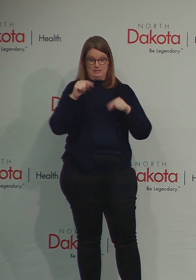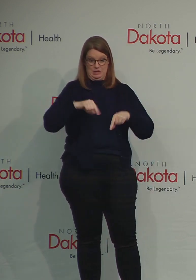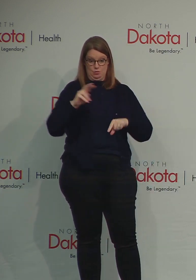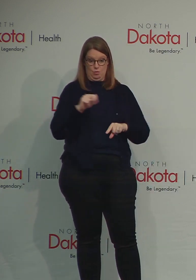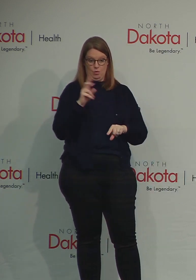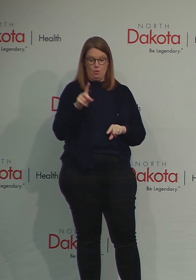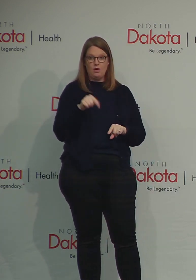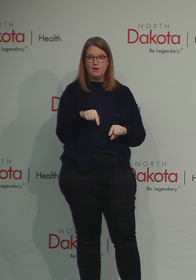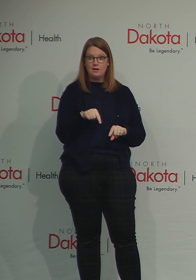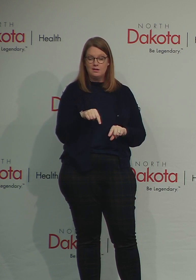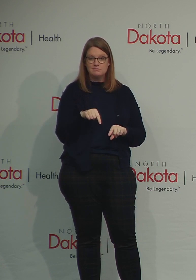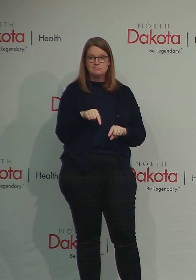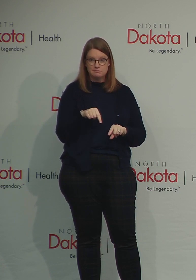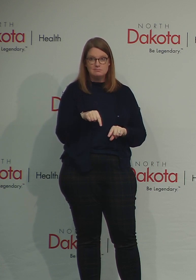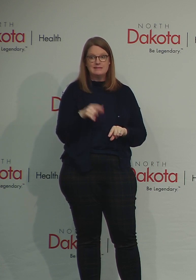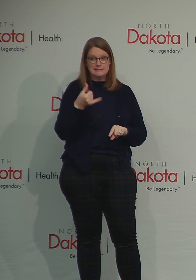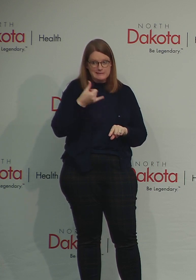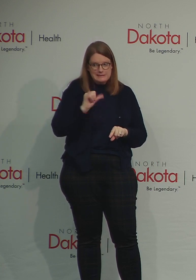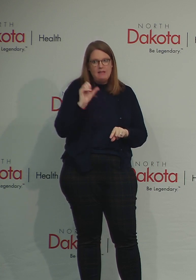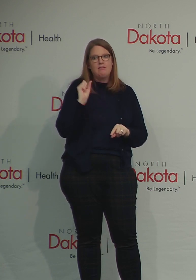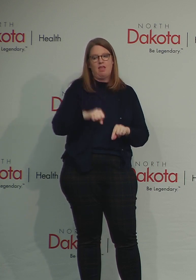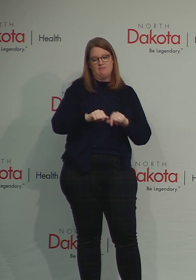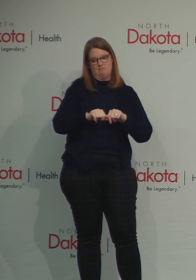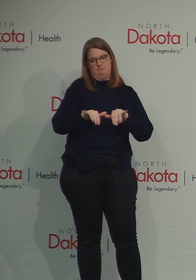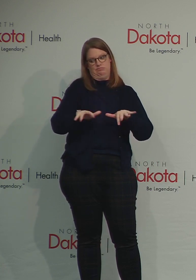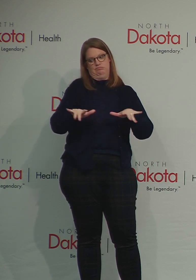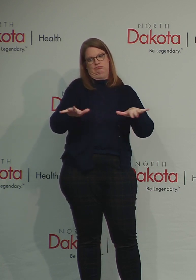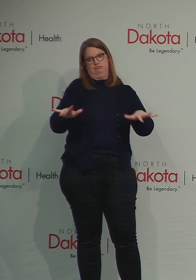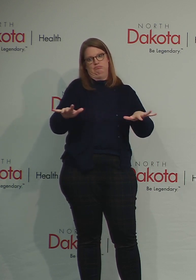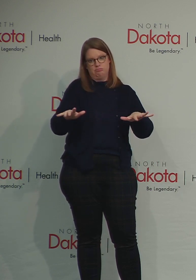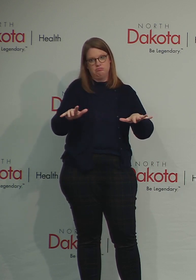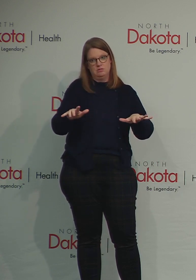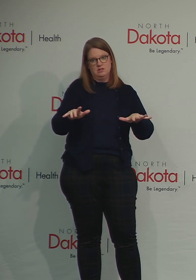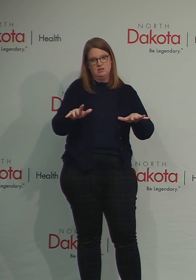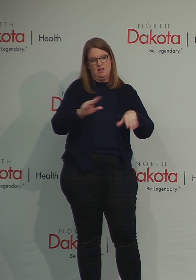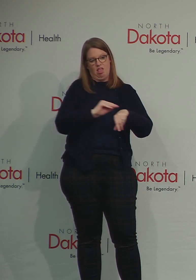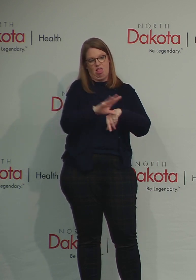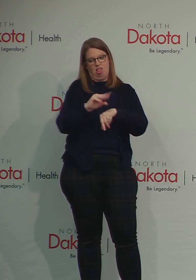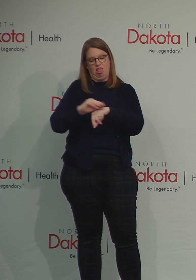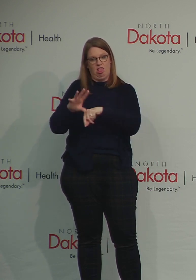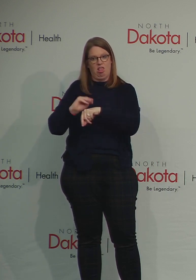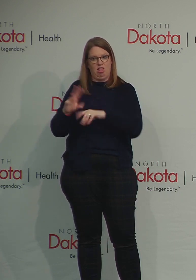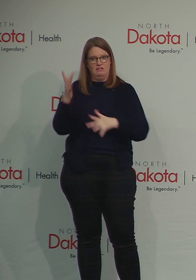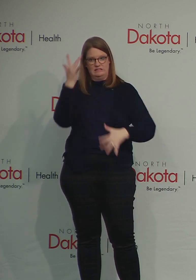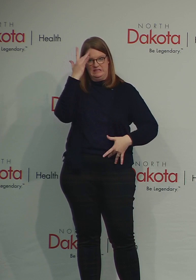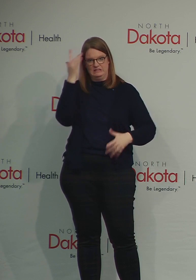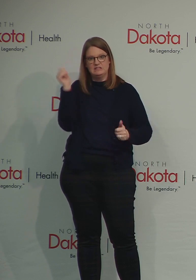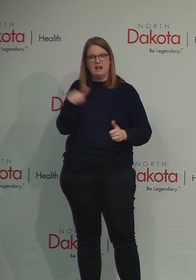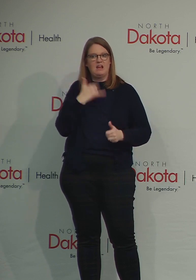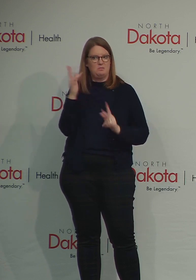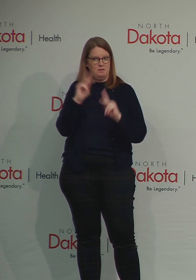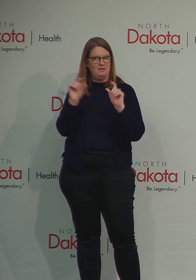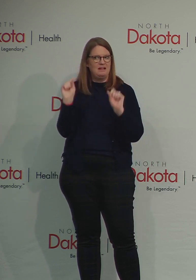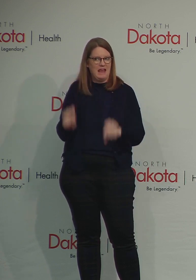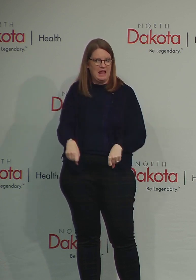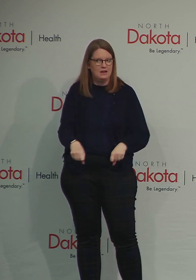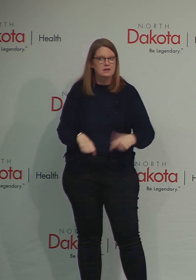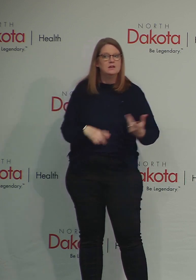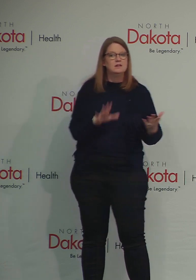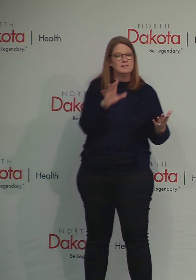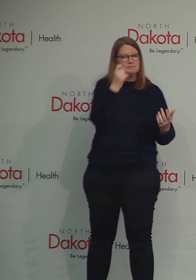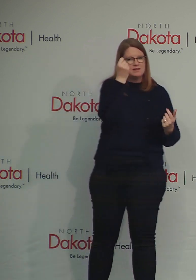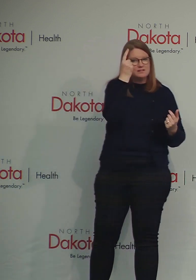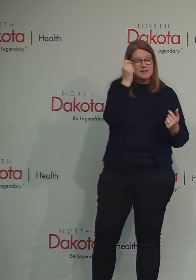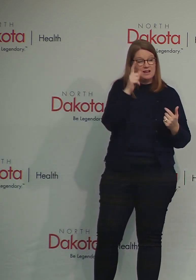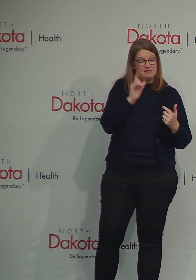that your ability to infect others makes you a danger to others, and you must make sure that you understand